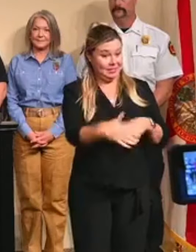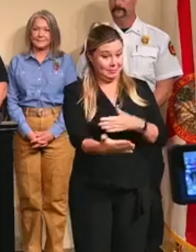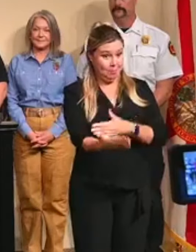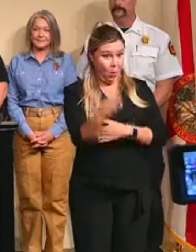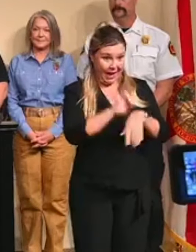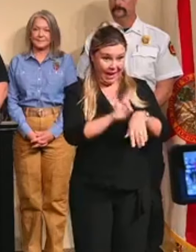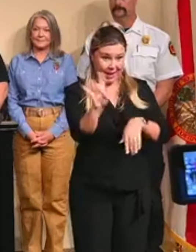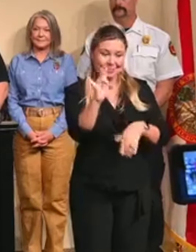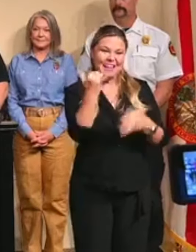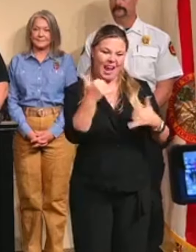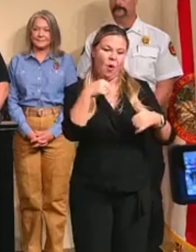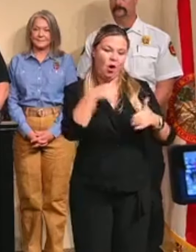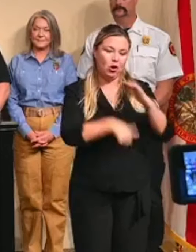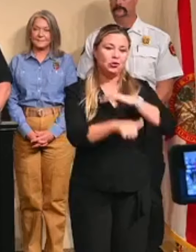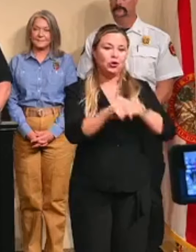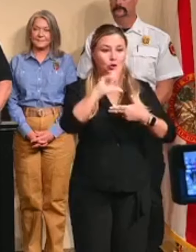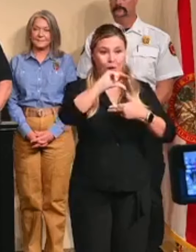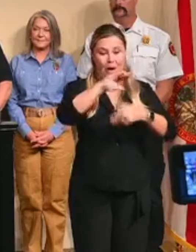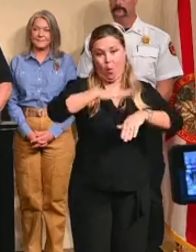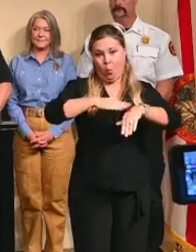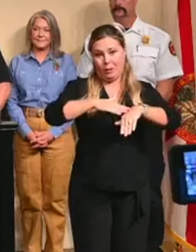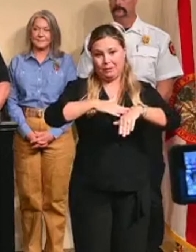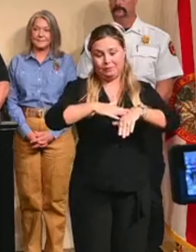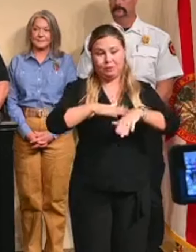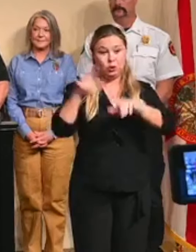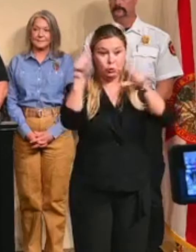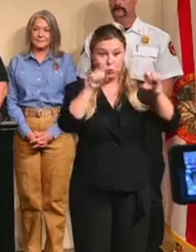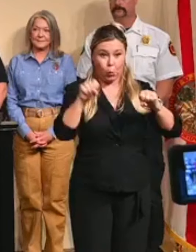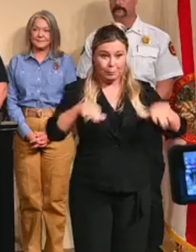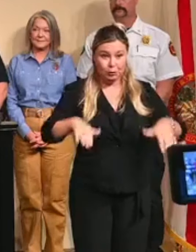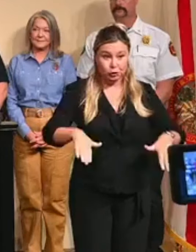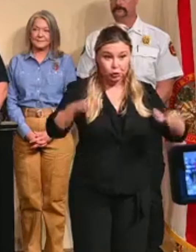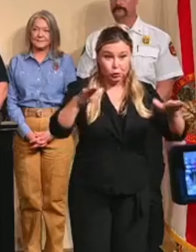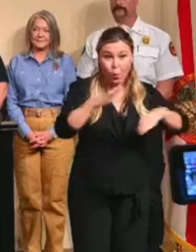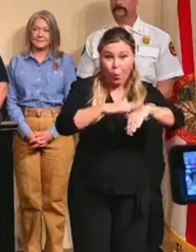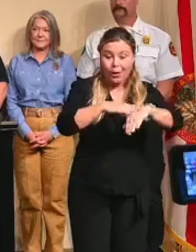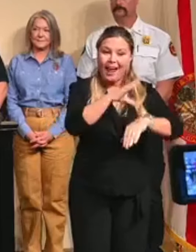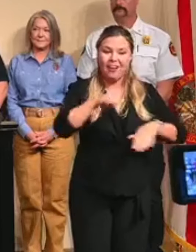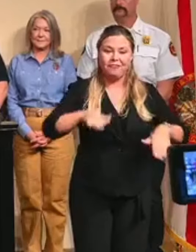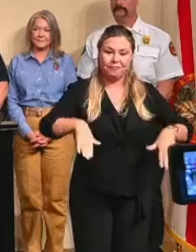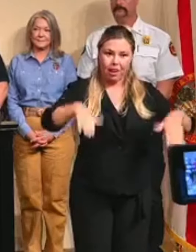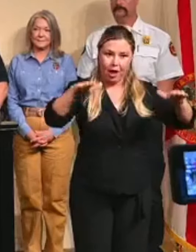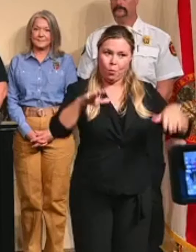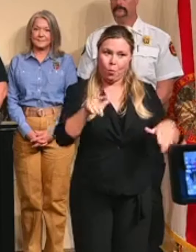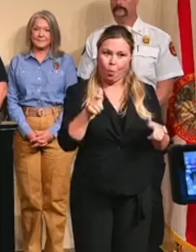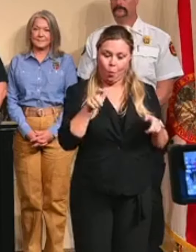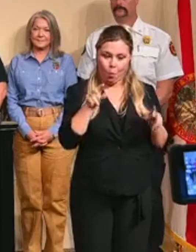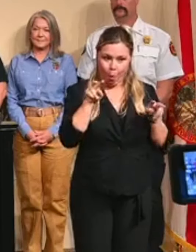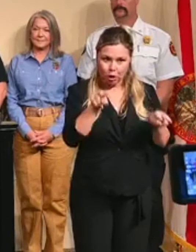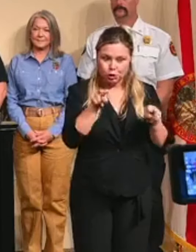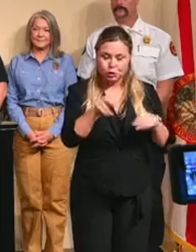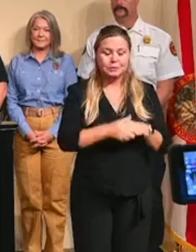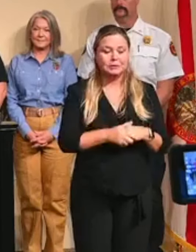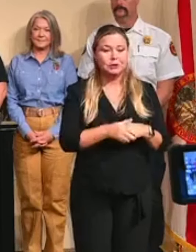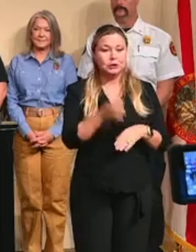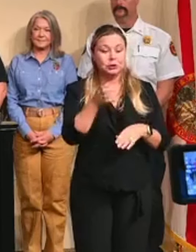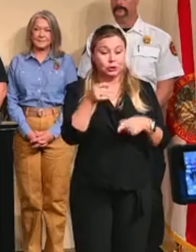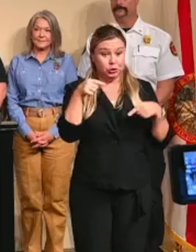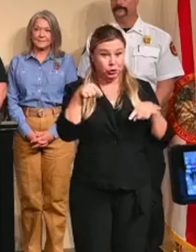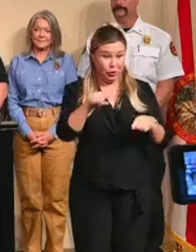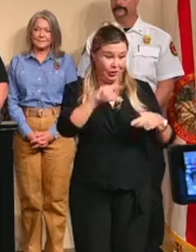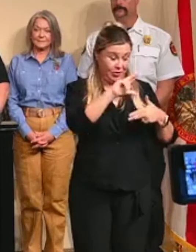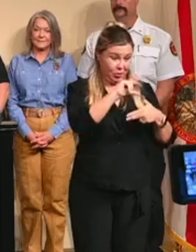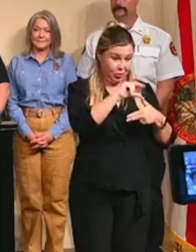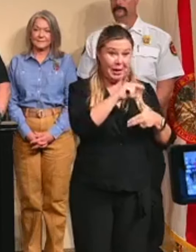County is under a hurricane warning, a storm surge warning, and a flood watch. During the pending impacts from